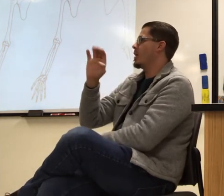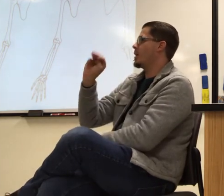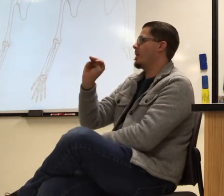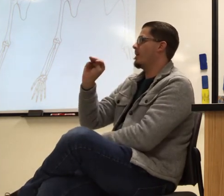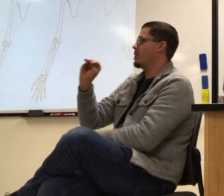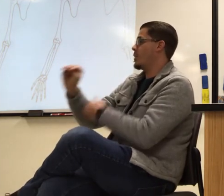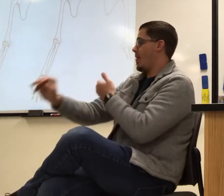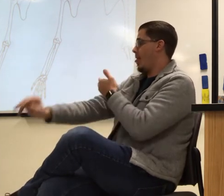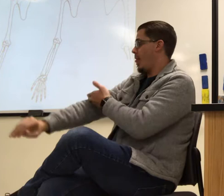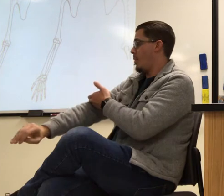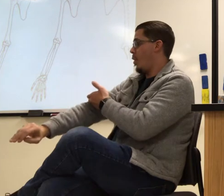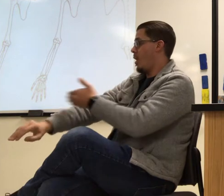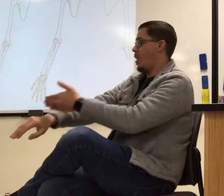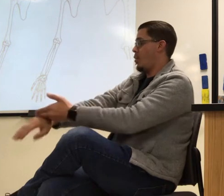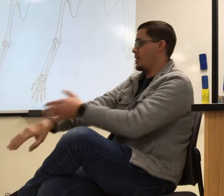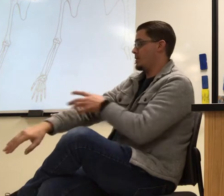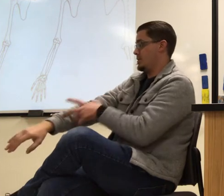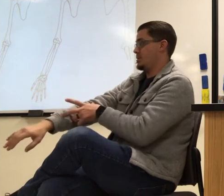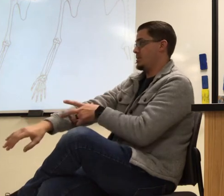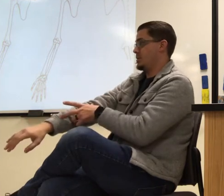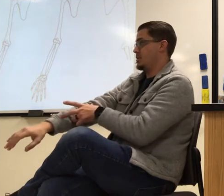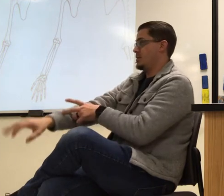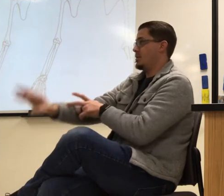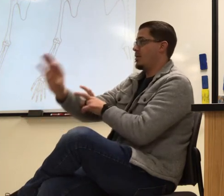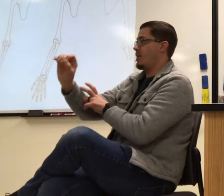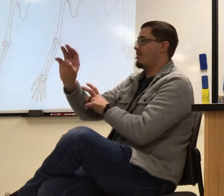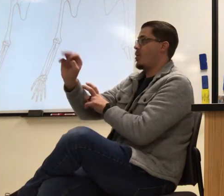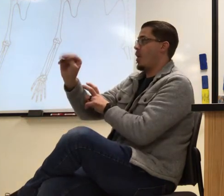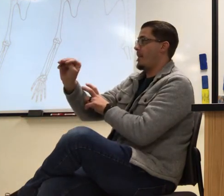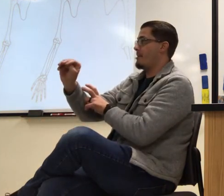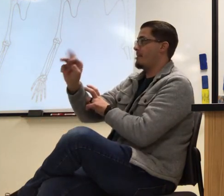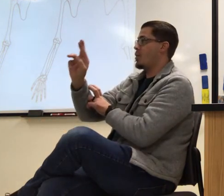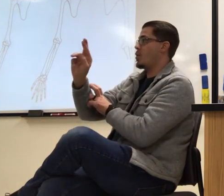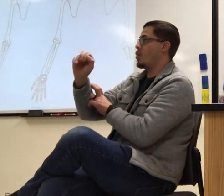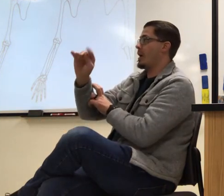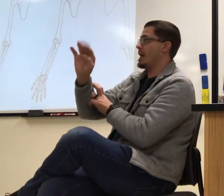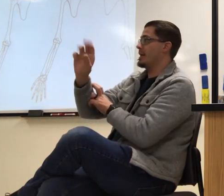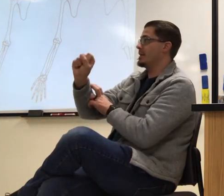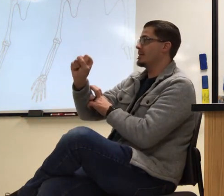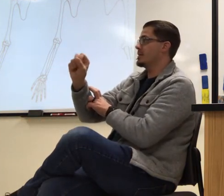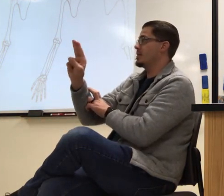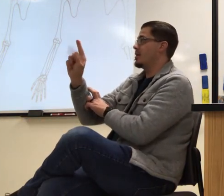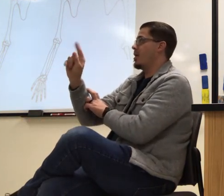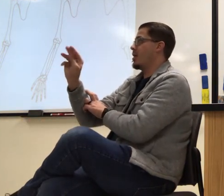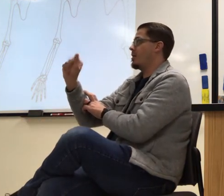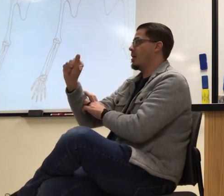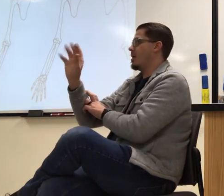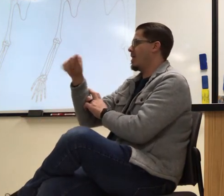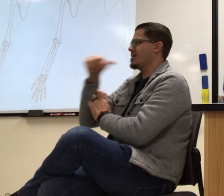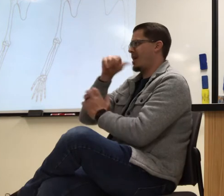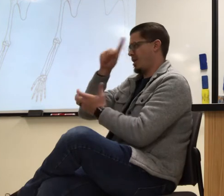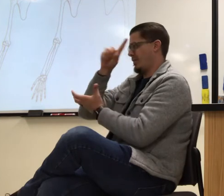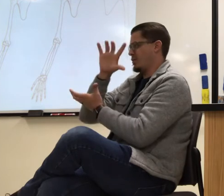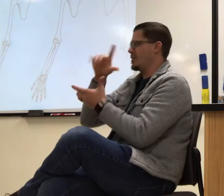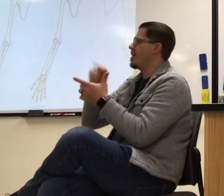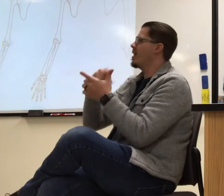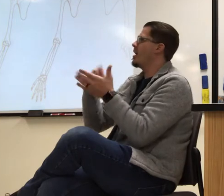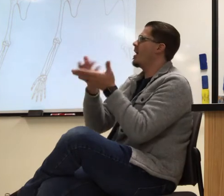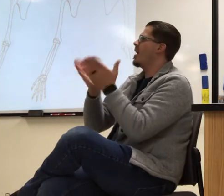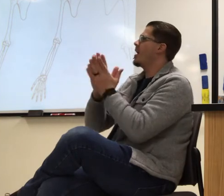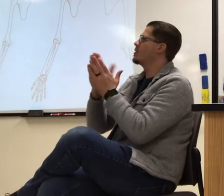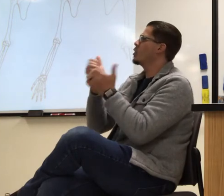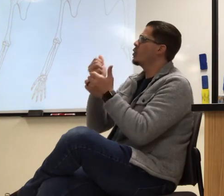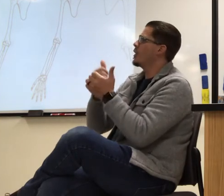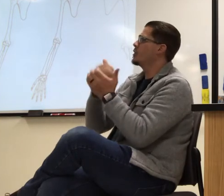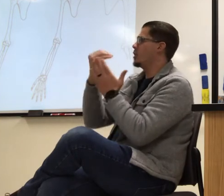and wrist? Okay, and the two forearm bones are radius and ulna. Now, that's not very confusing. But when I start asking you,